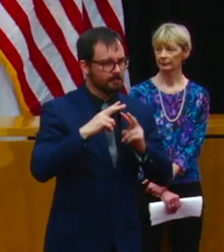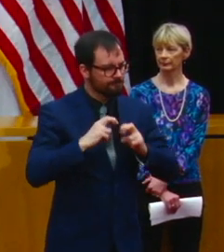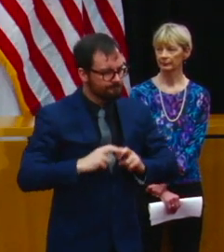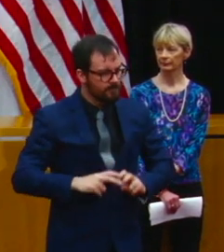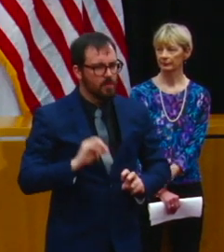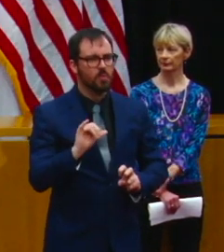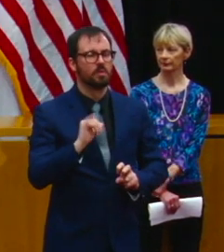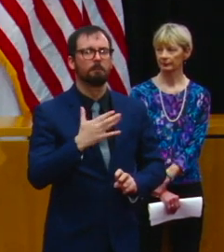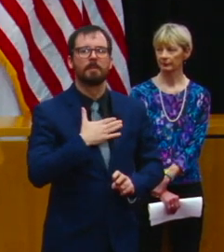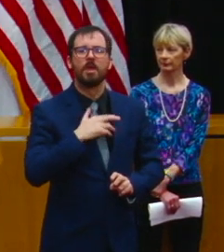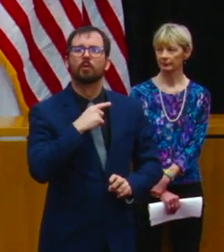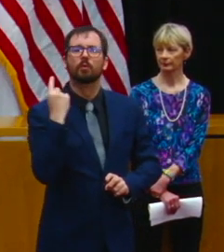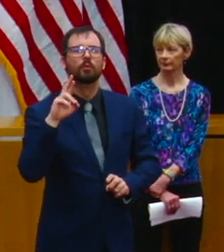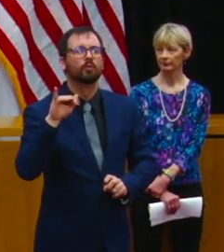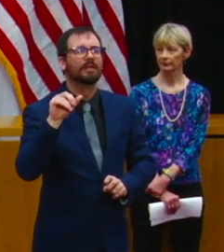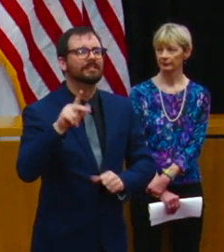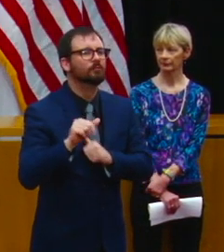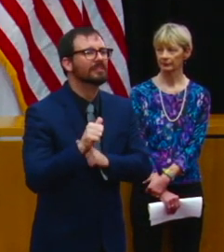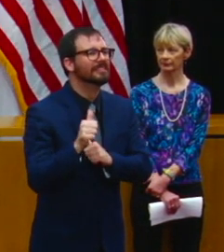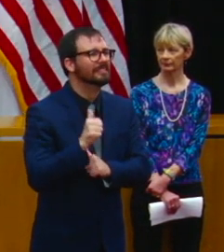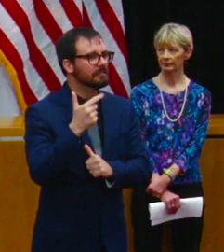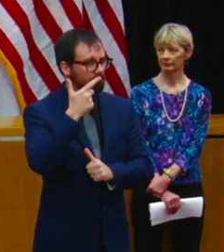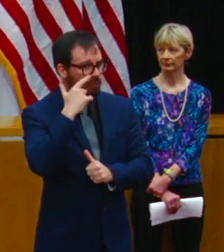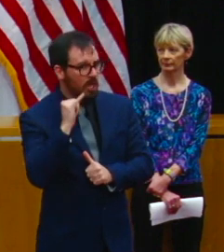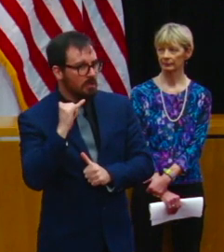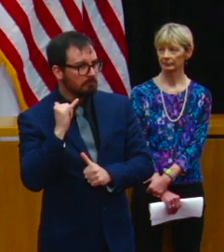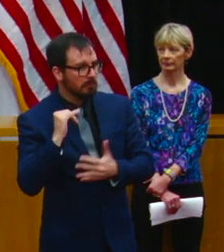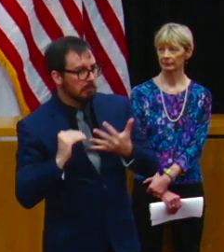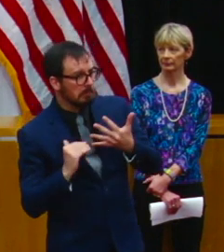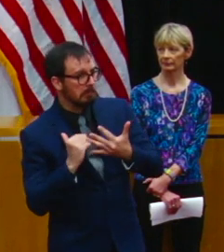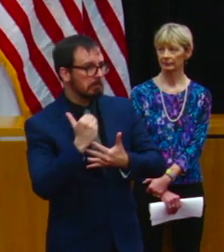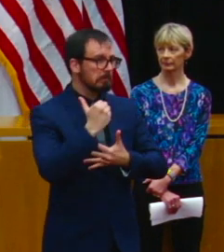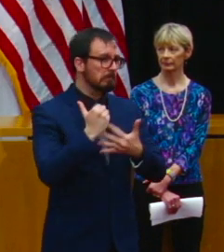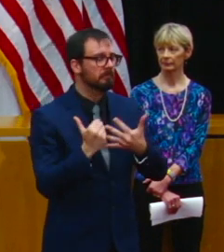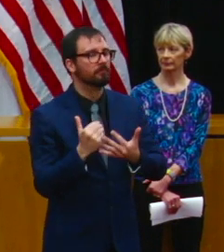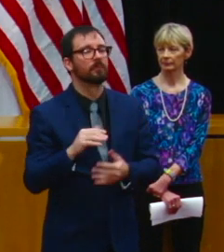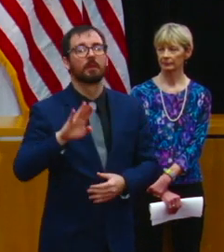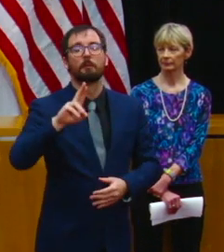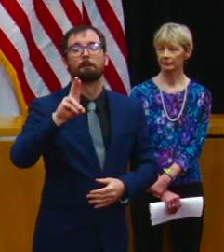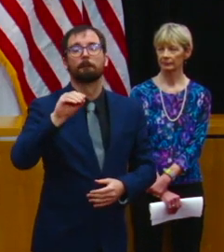can find our tool online at bowie.com/mass. That's